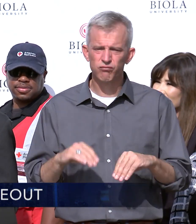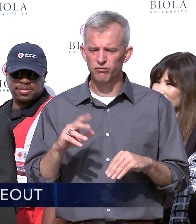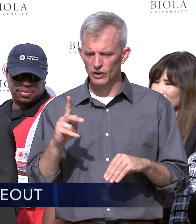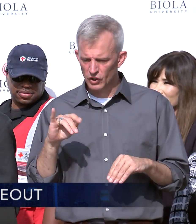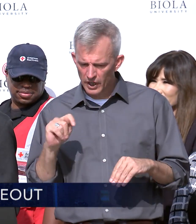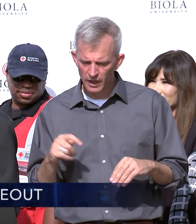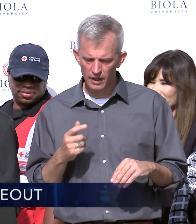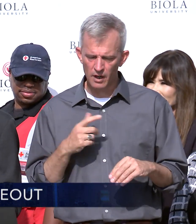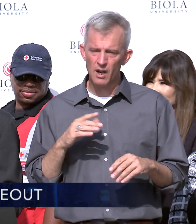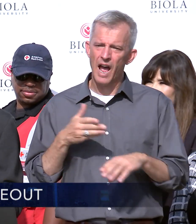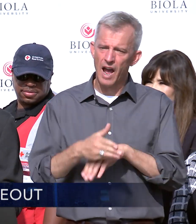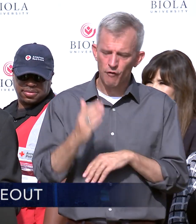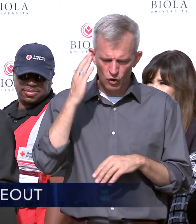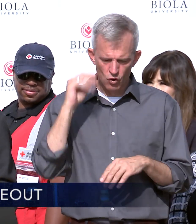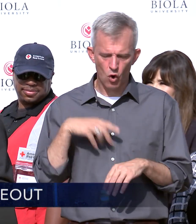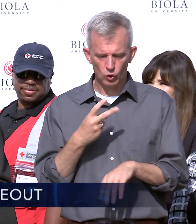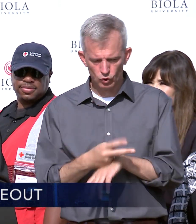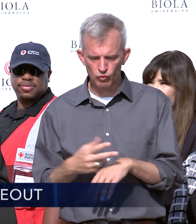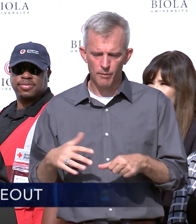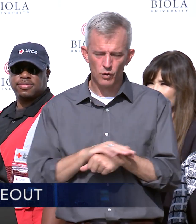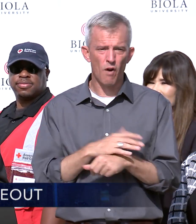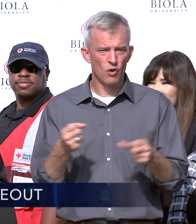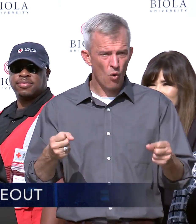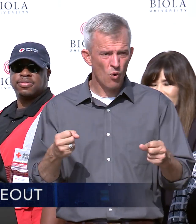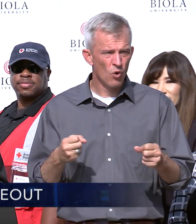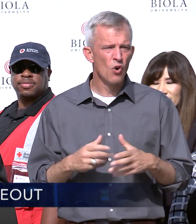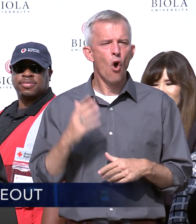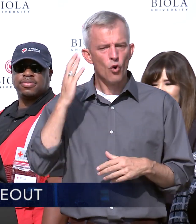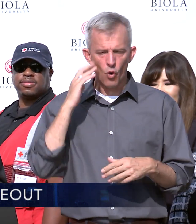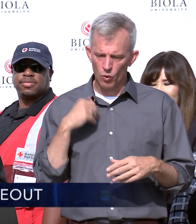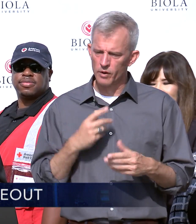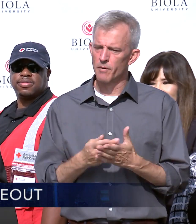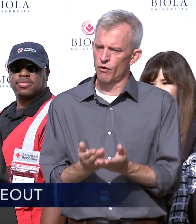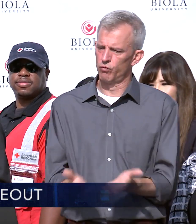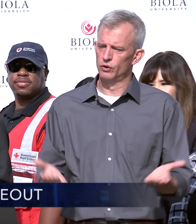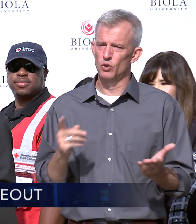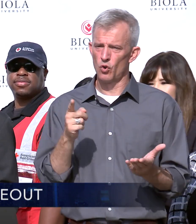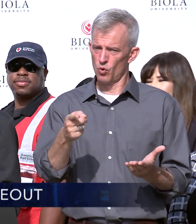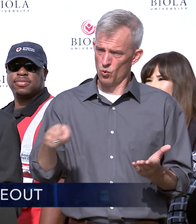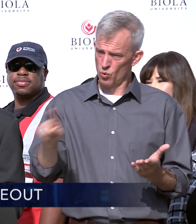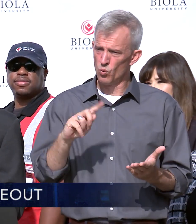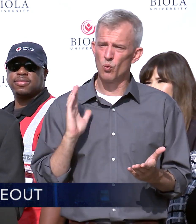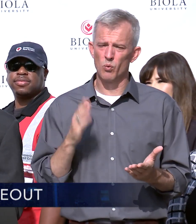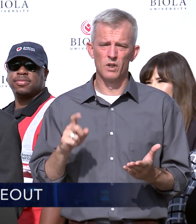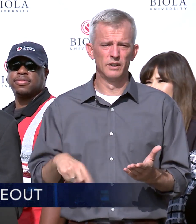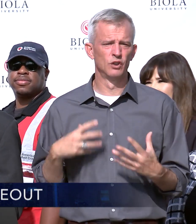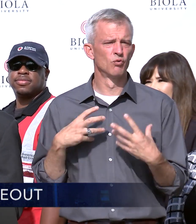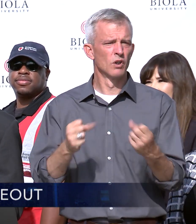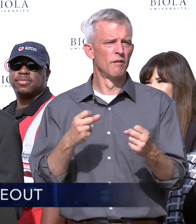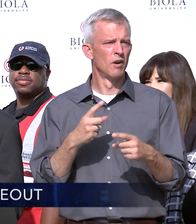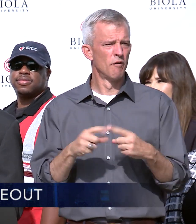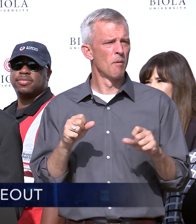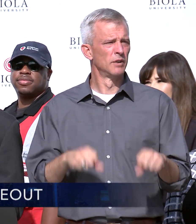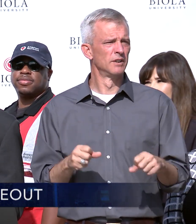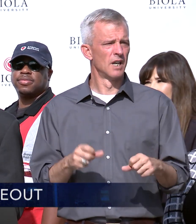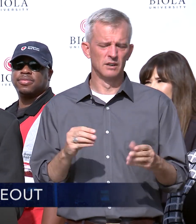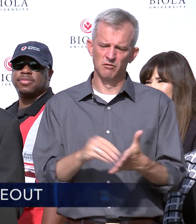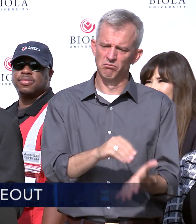drop, cover, and hold on, knowing about the resources that you'll need to recover from potentially costly